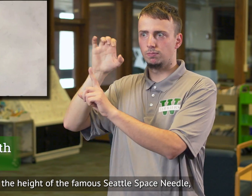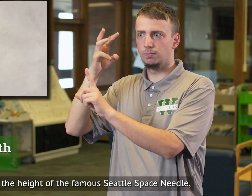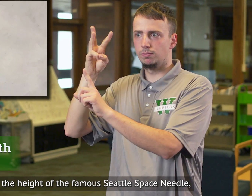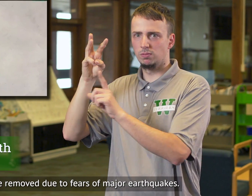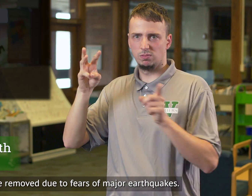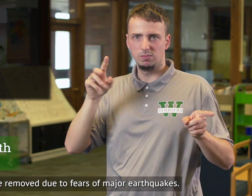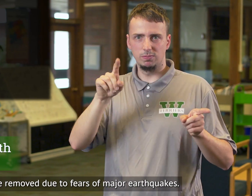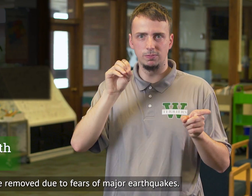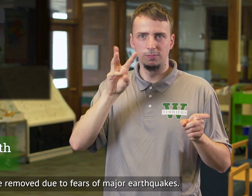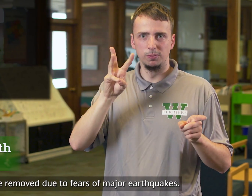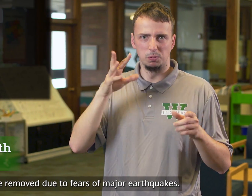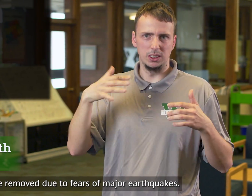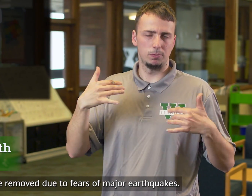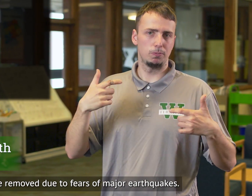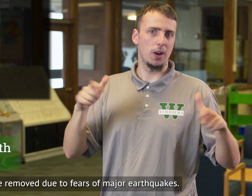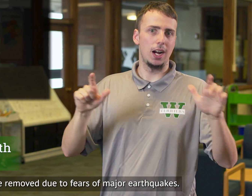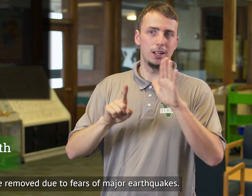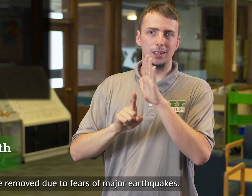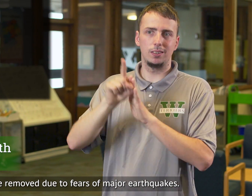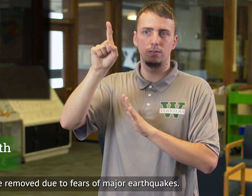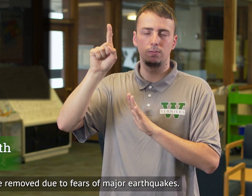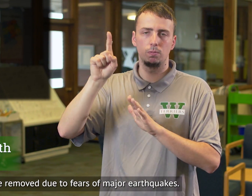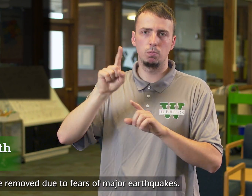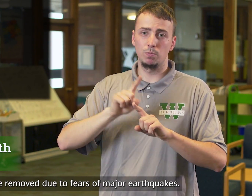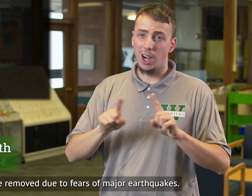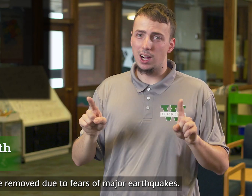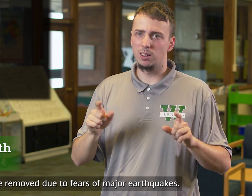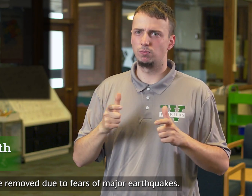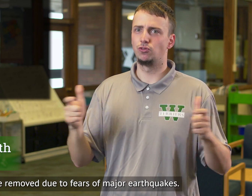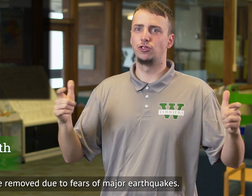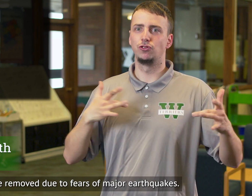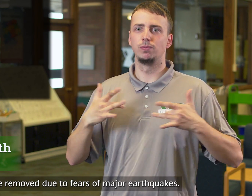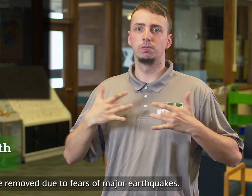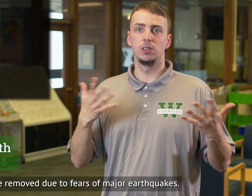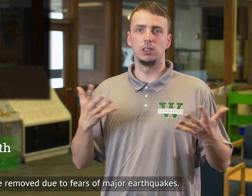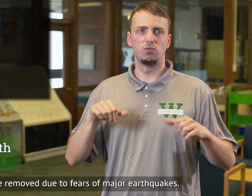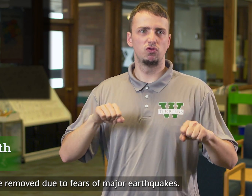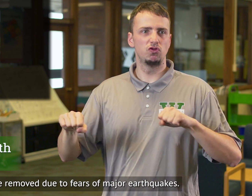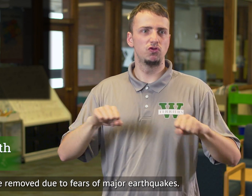Needle, had to be removed due to fears of major earthquakes.